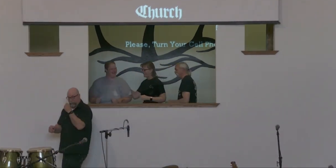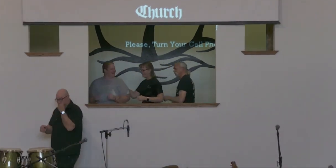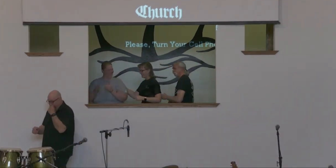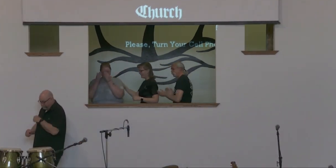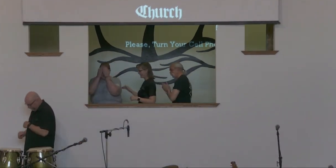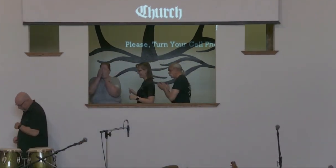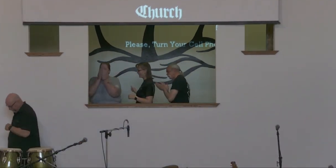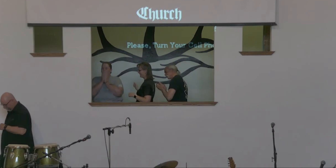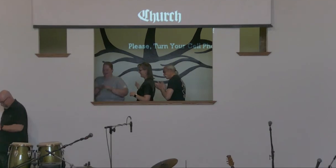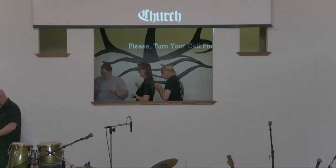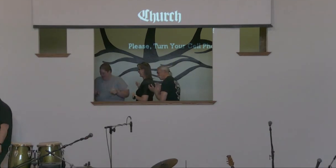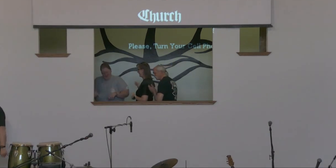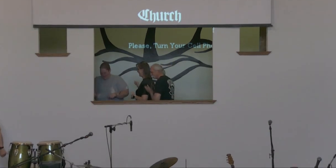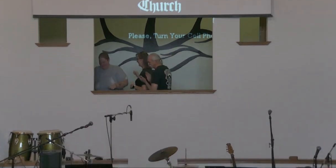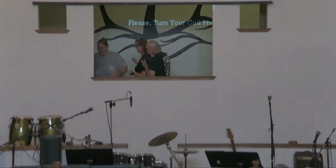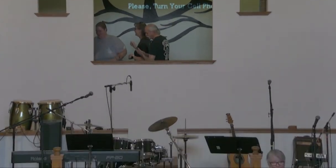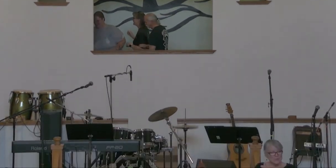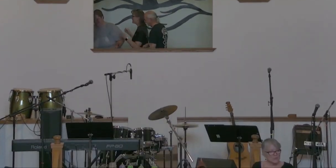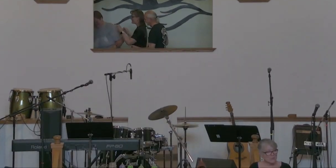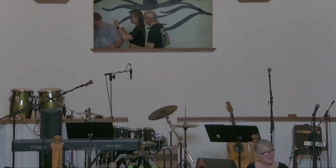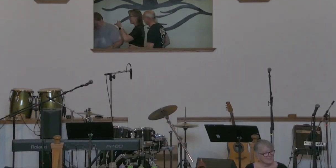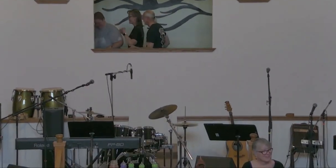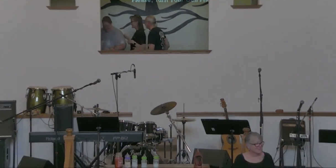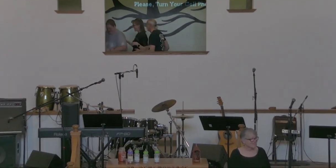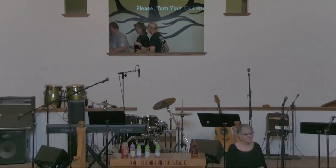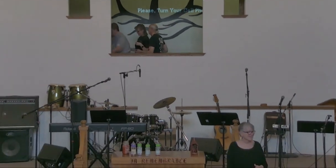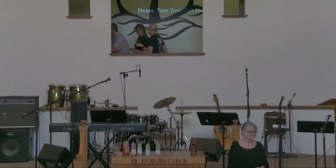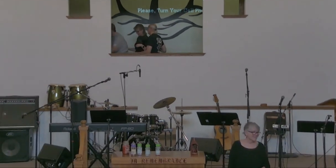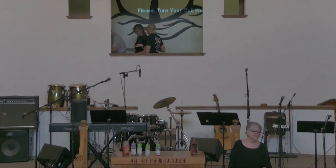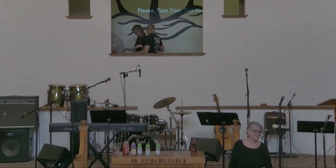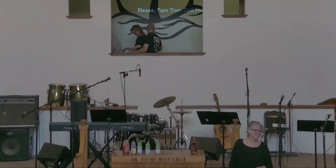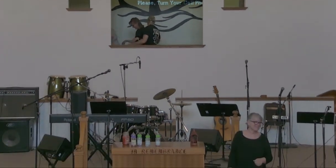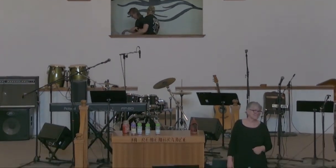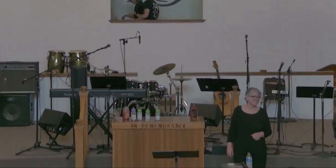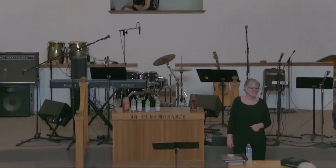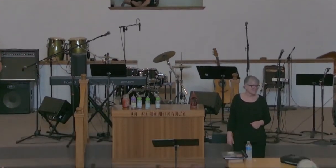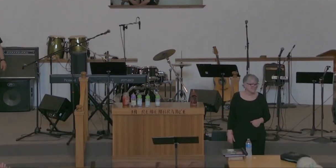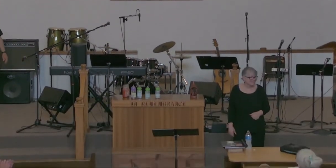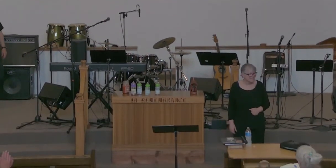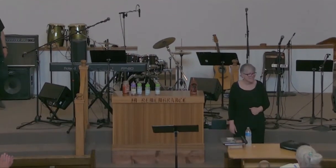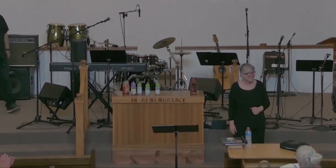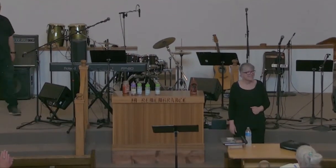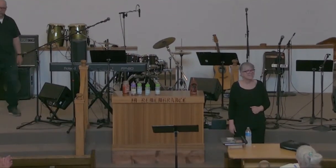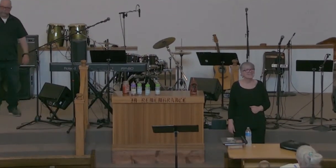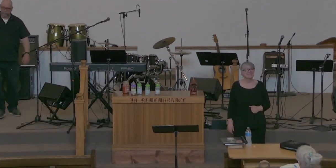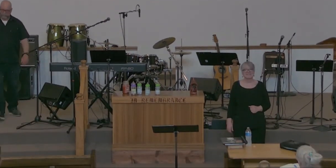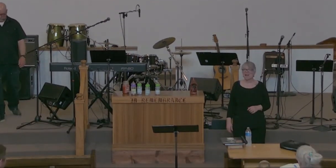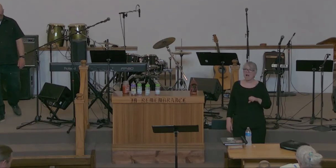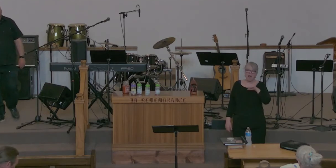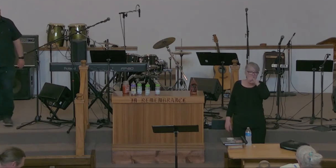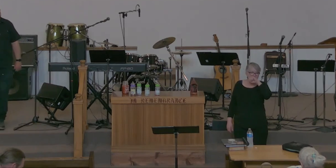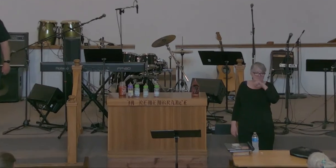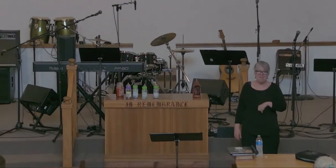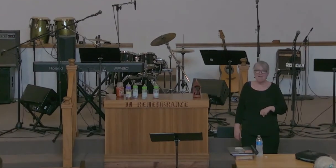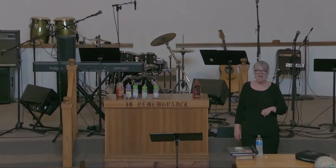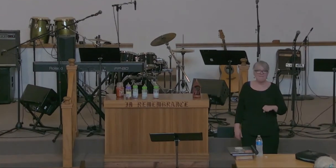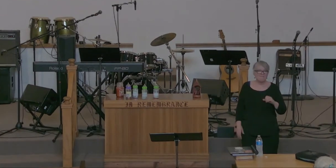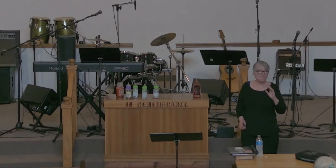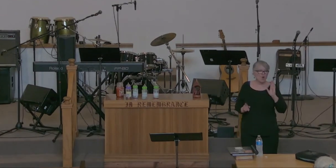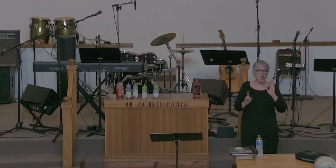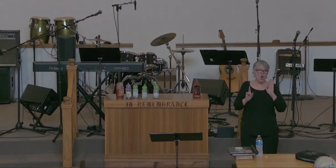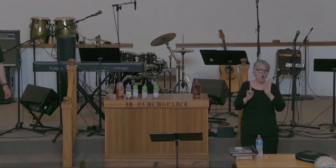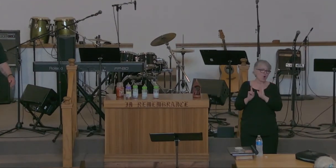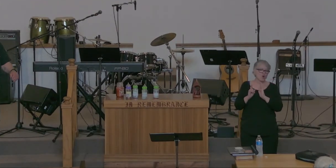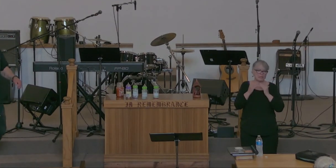smile. I love her